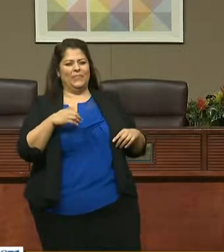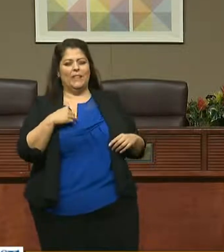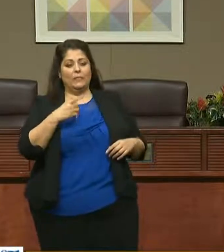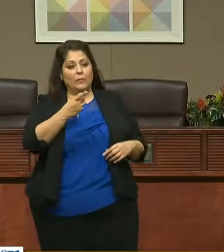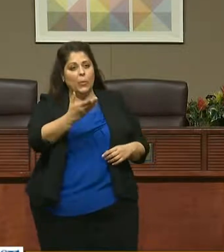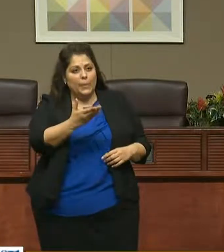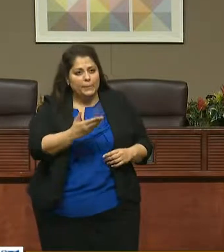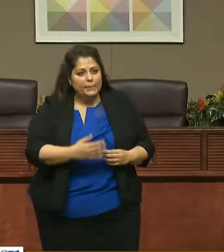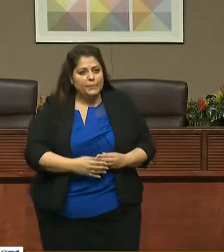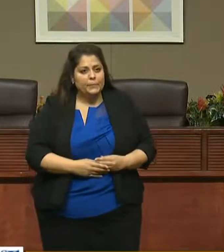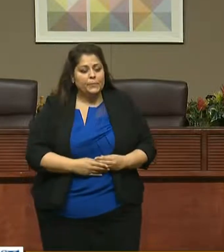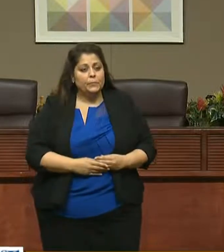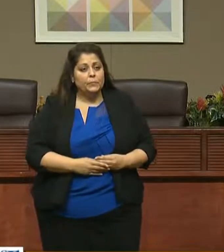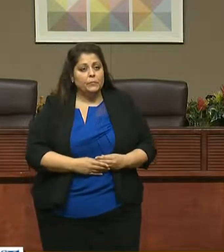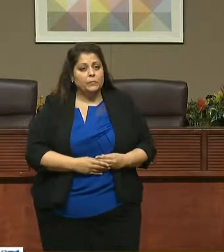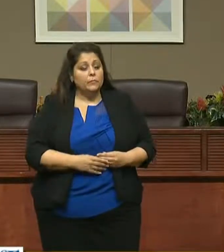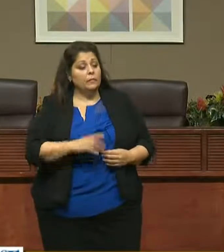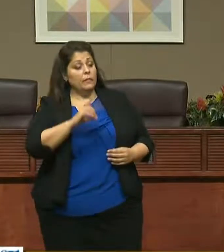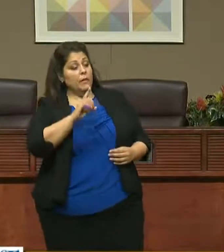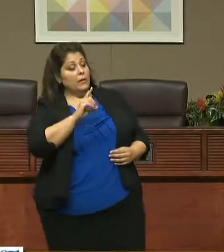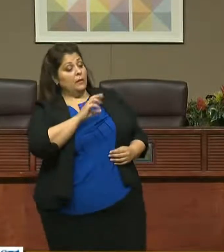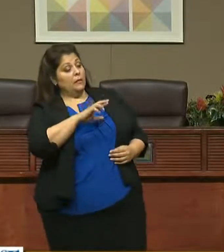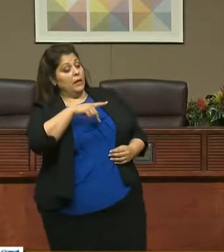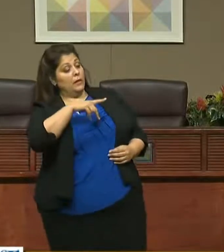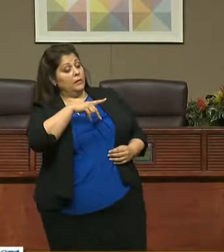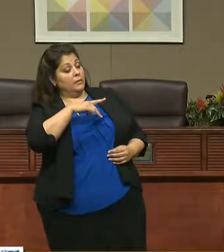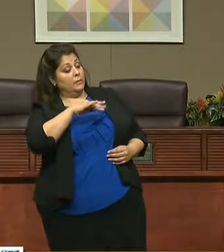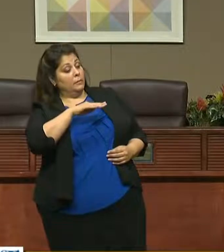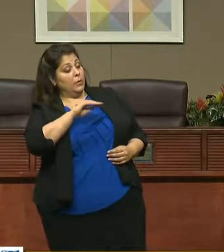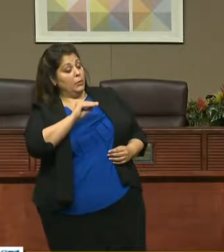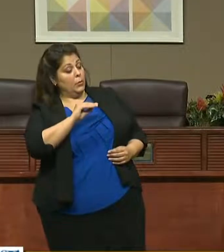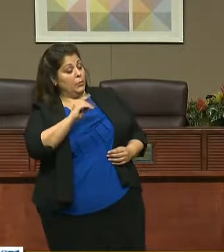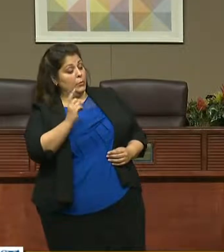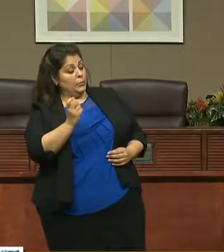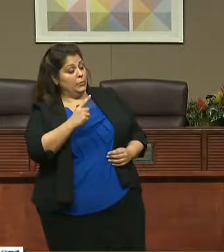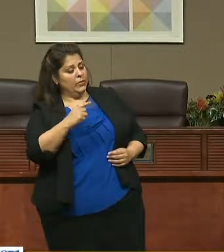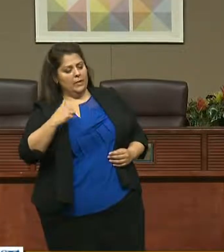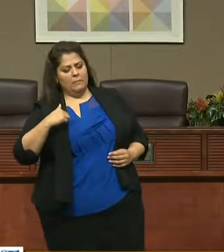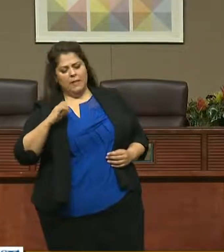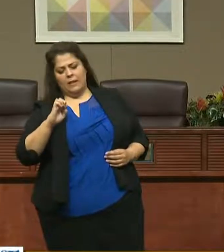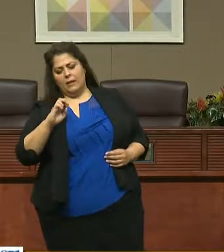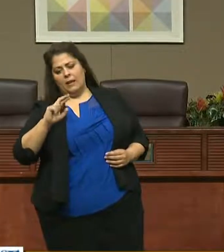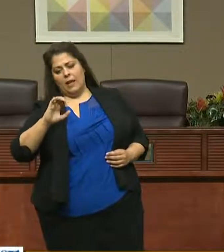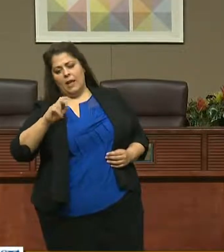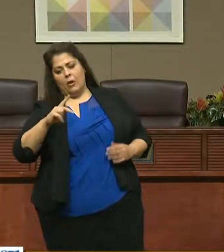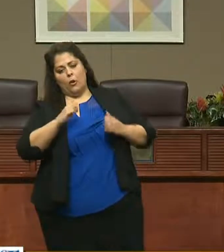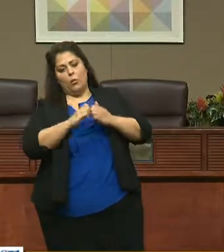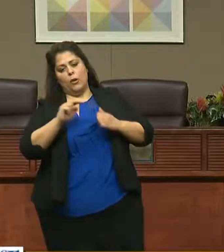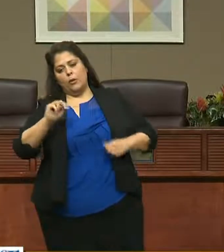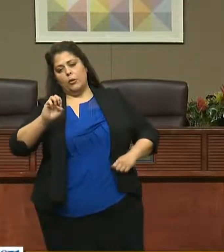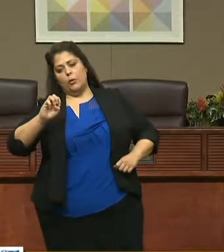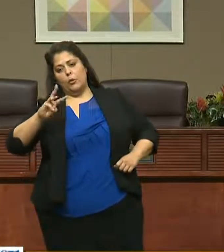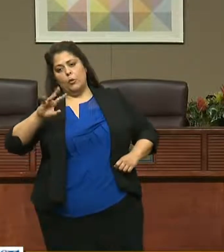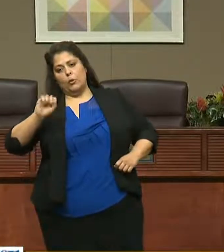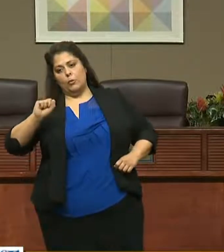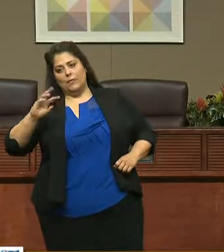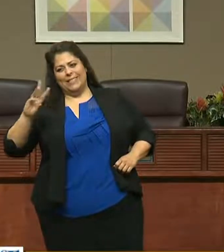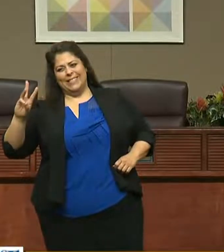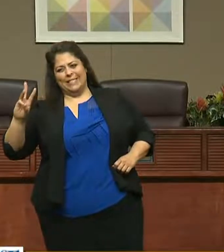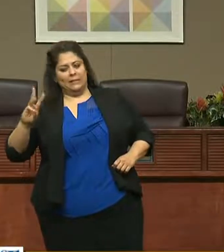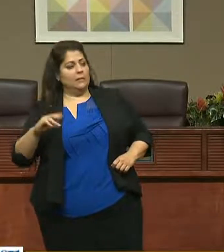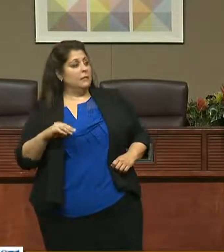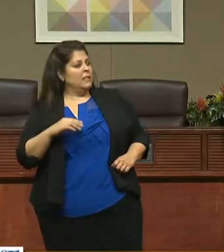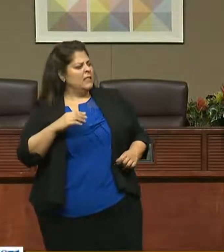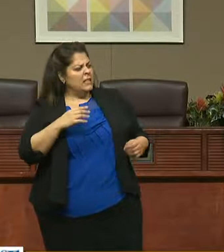question. This question is for Dr. Pino. Dr. Pino, Eric Sandoval with News 6. Can you talk about